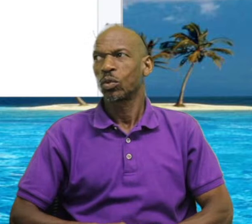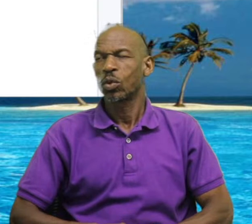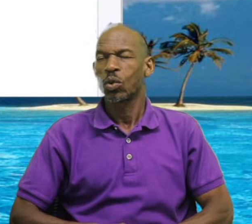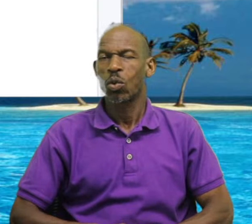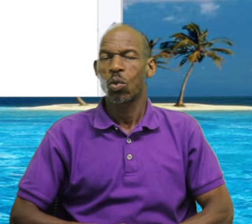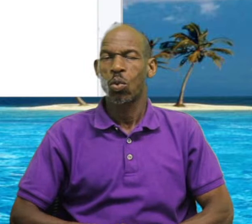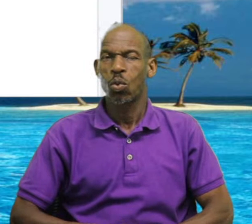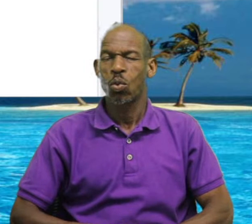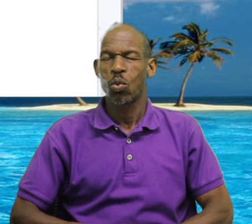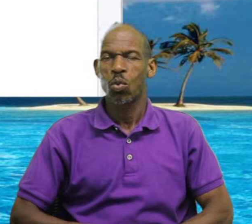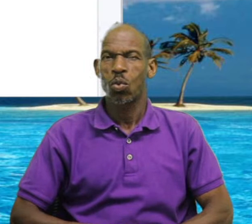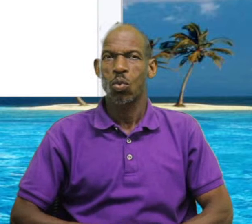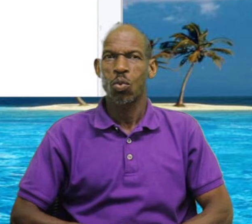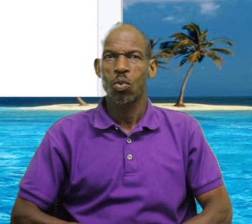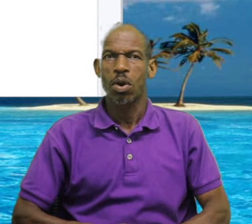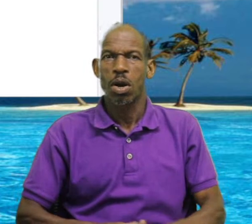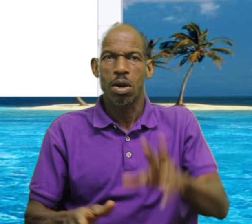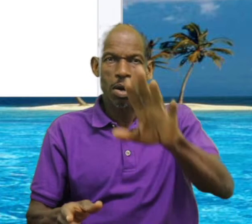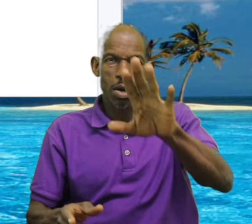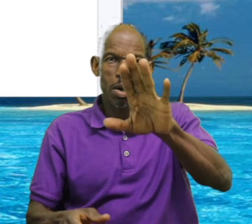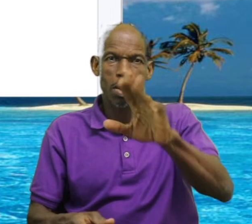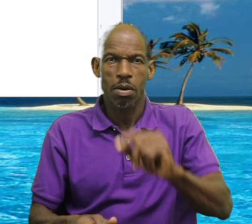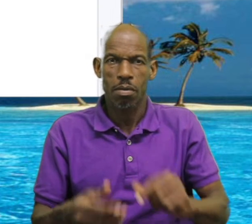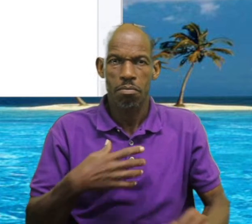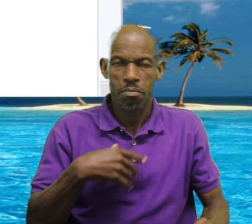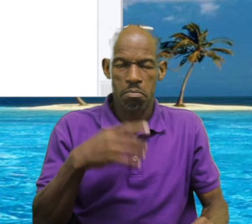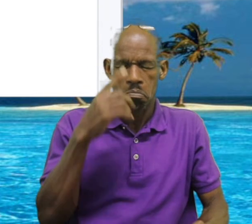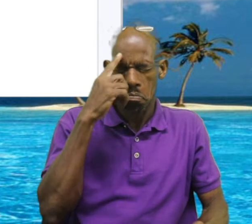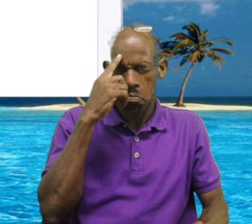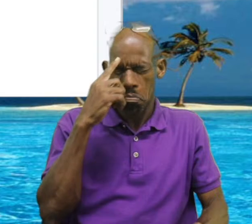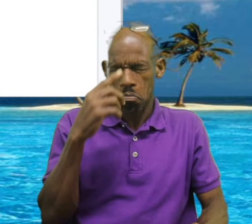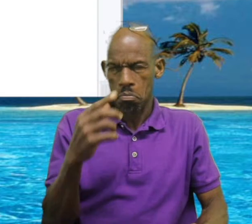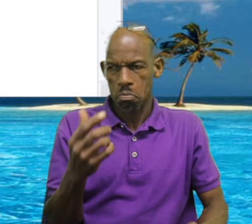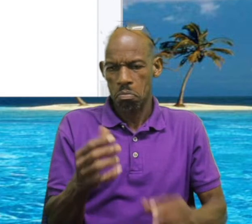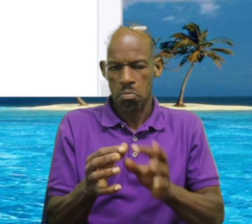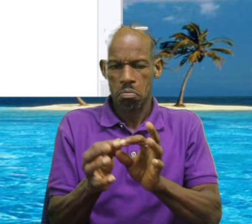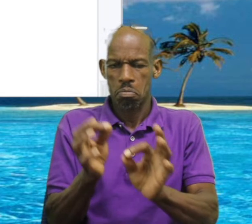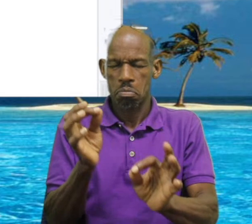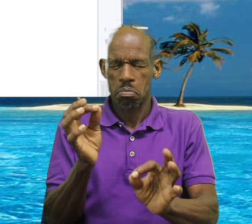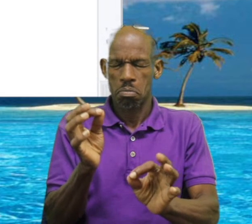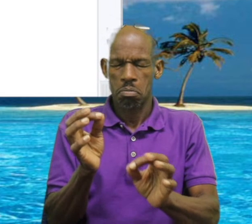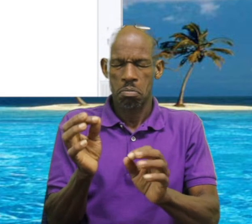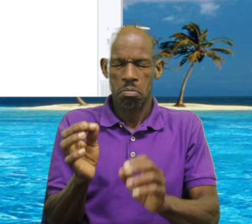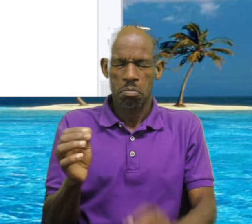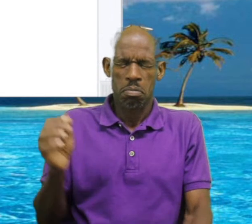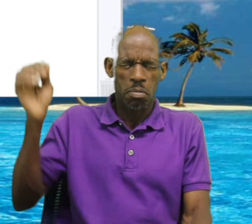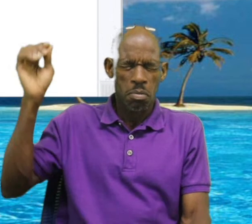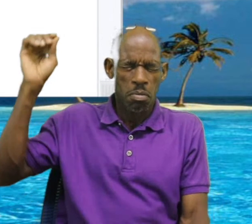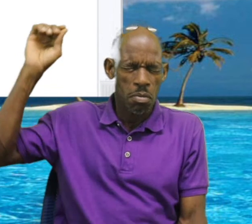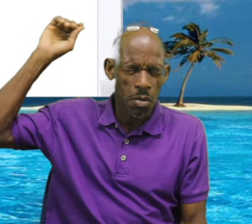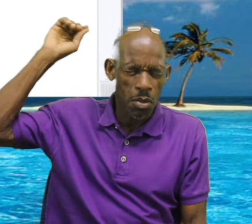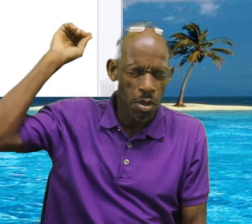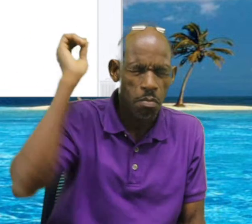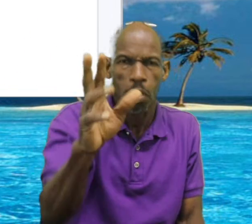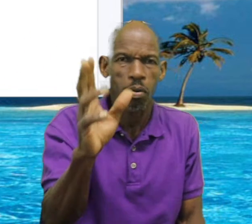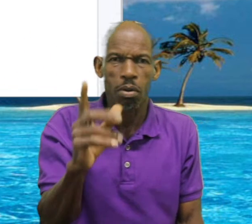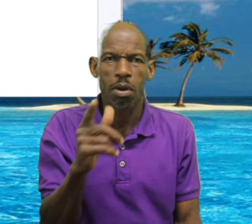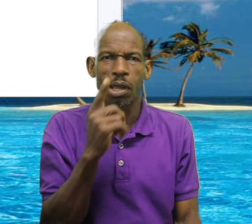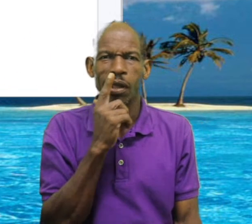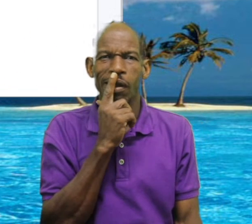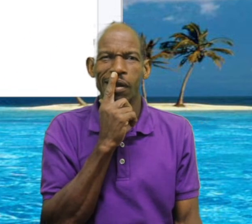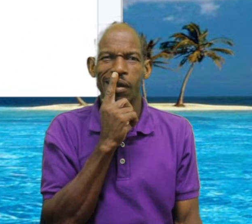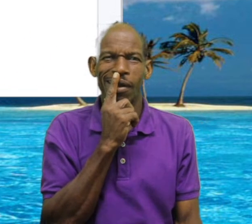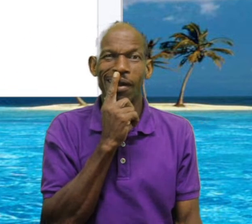Or am I going to put it here? So tell me, A, B, or C, where am I going to put and? Am I going to put it